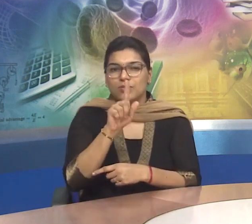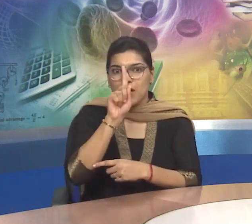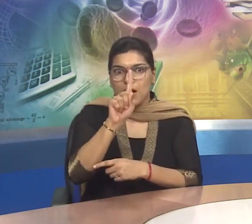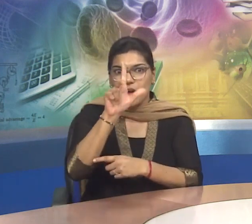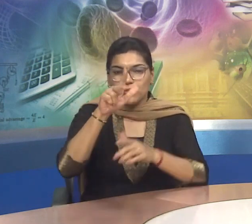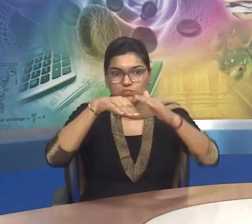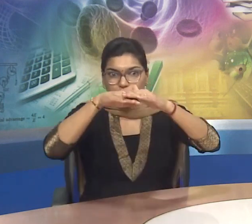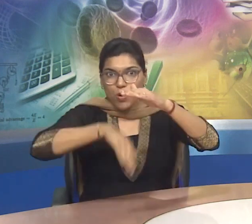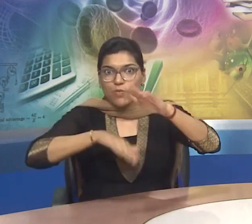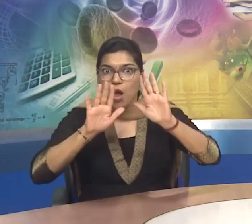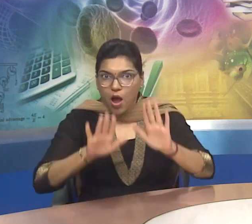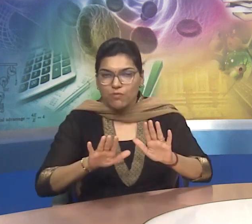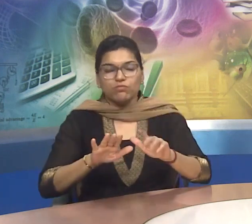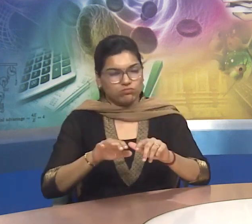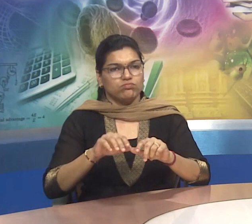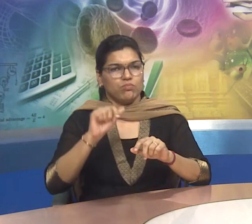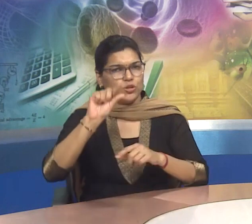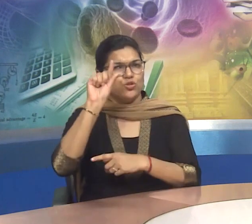Concession means the lowest price.